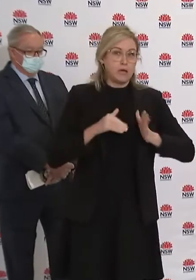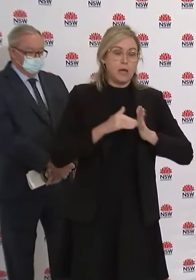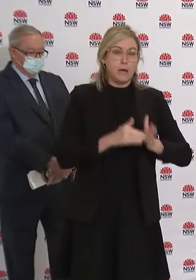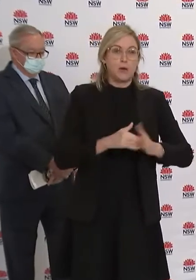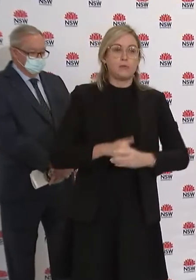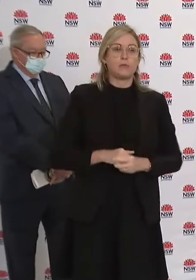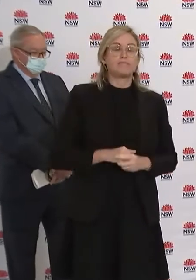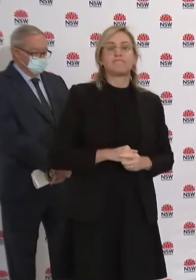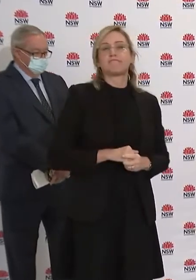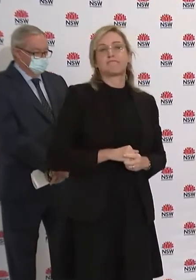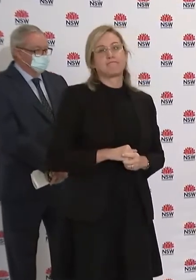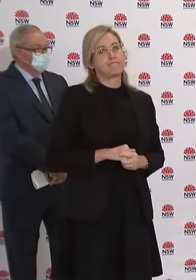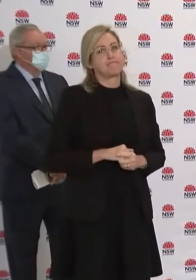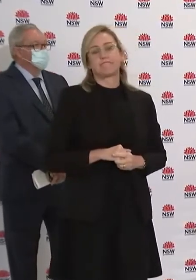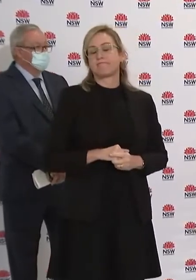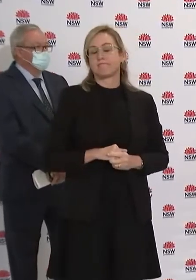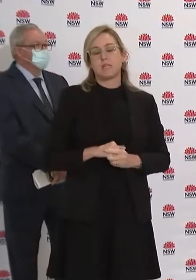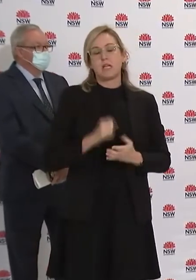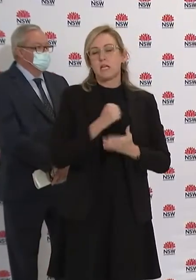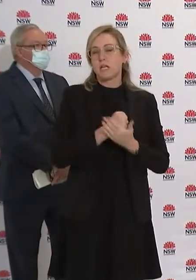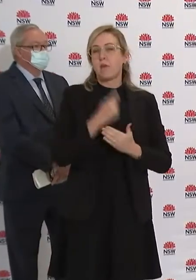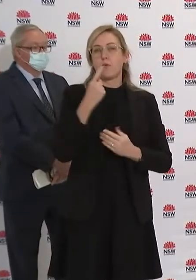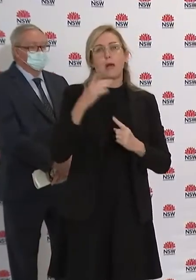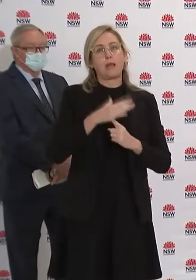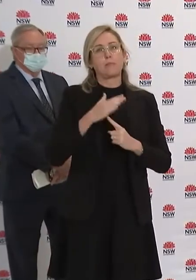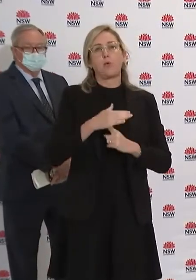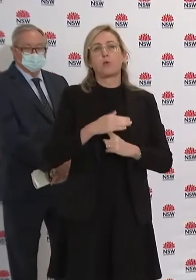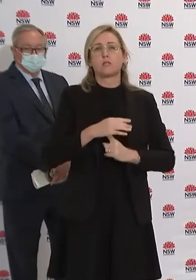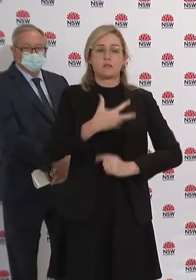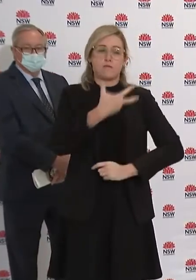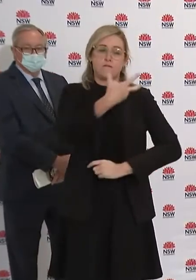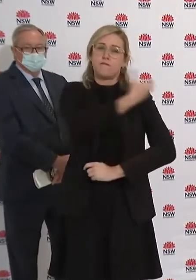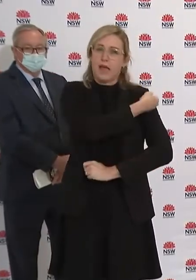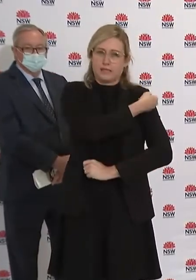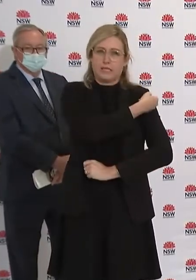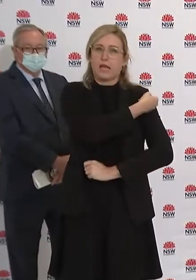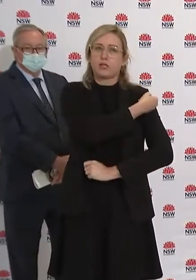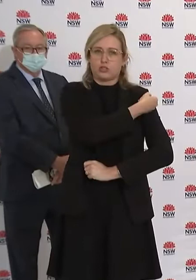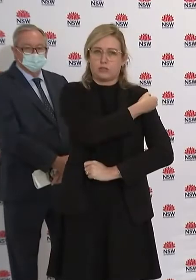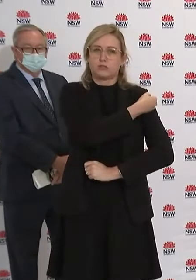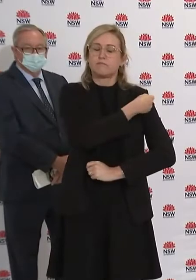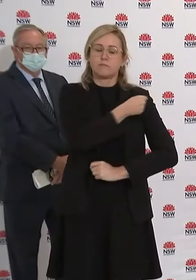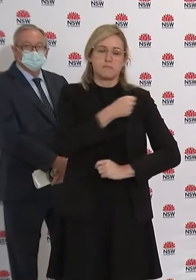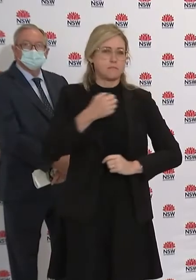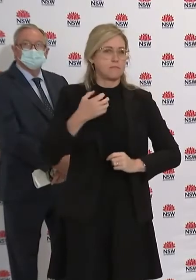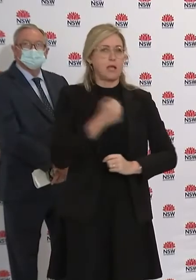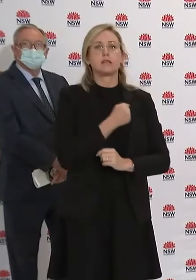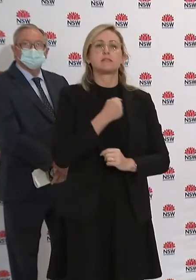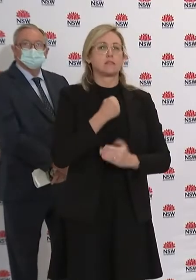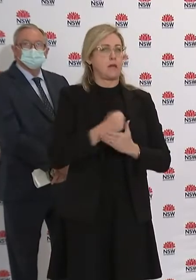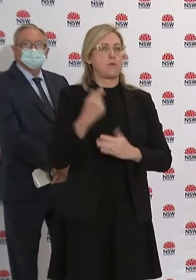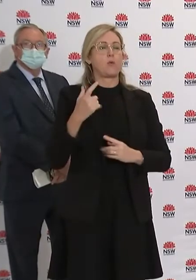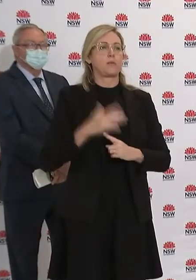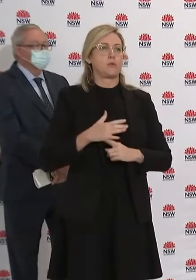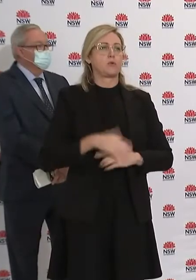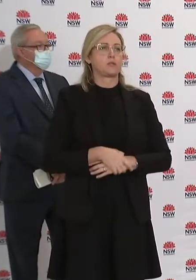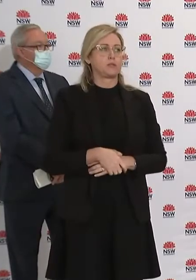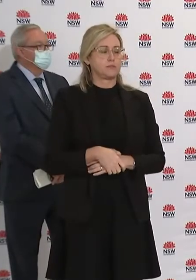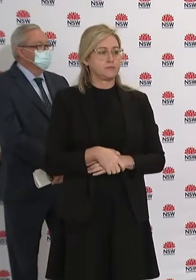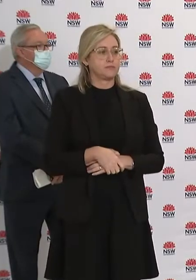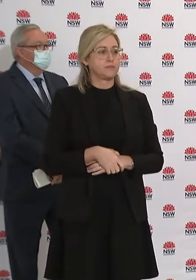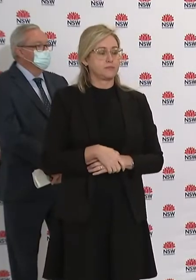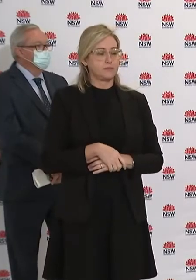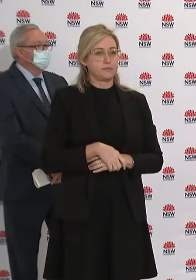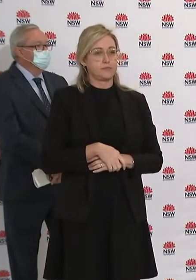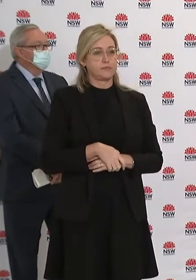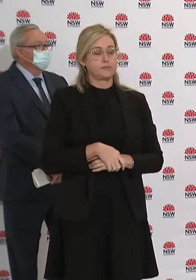is first jabs in arms for people who haven't been vaccinated. That is our priority. That is the power does it trigger. This is